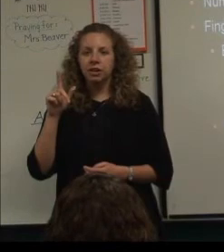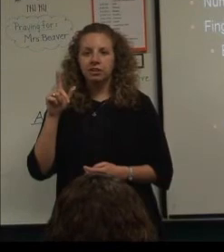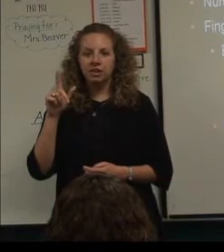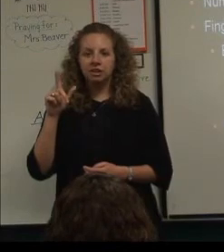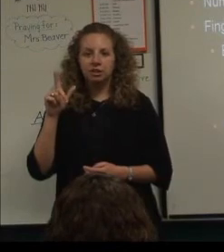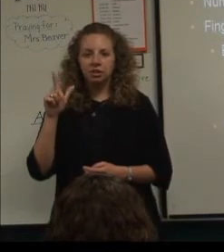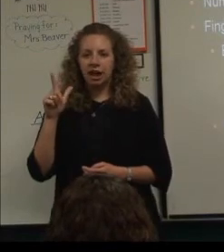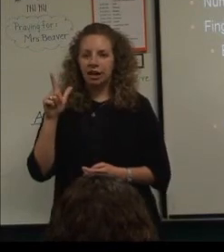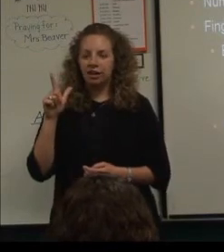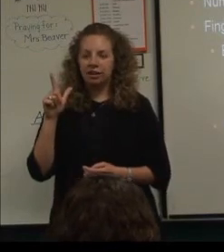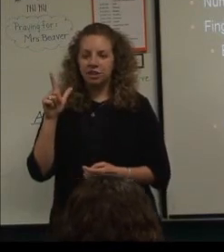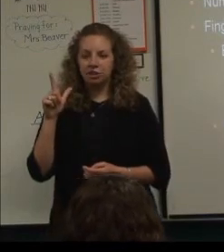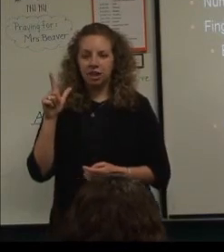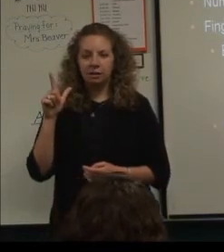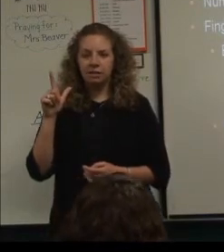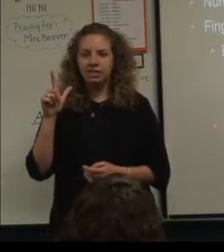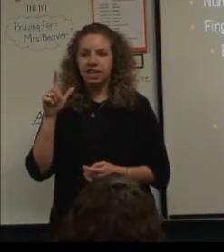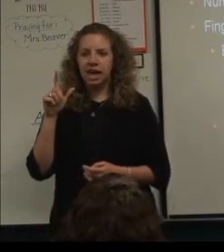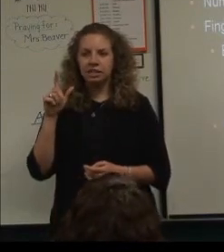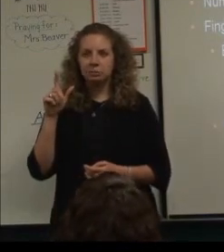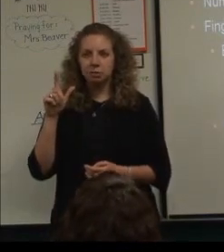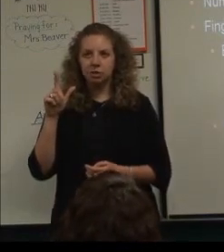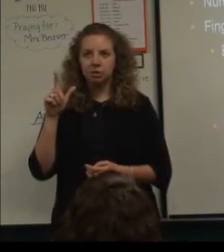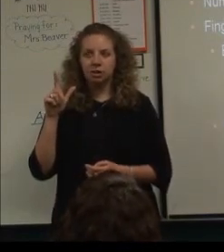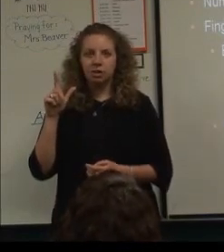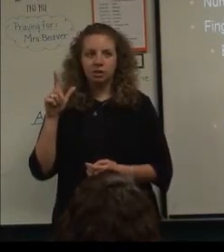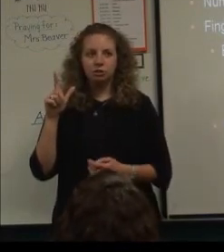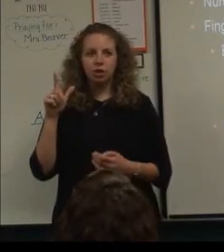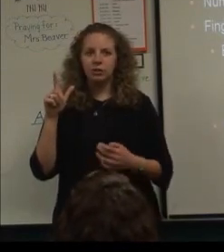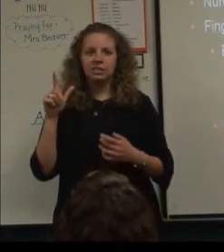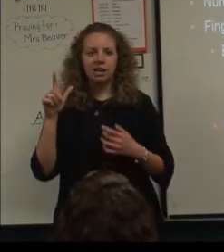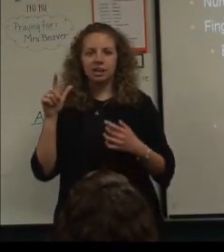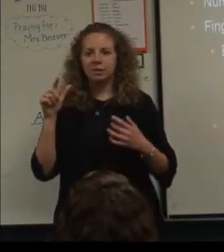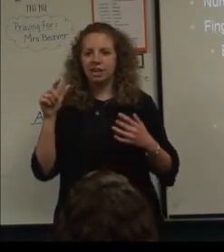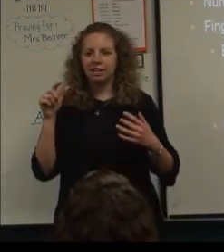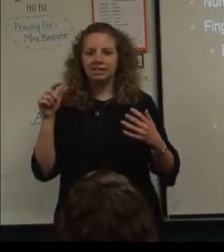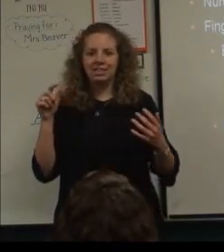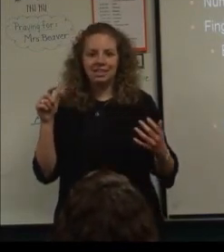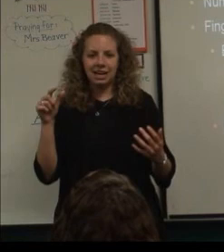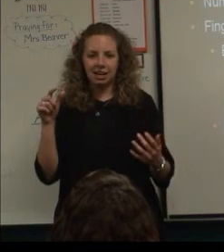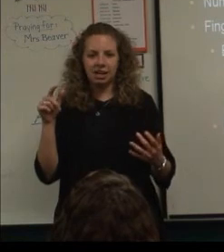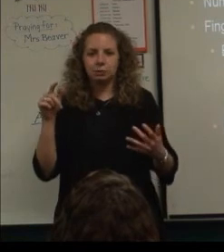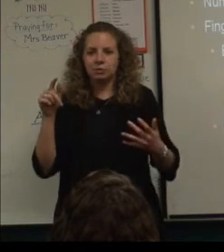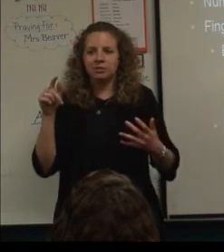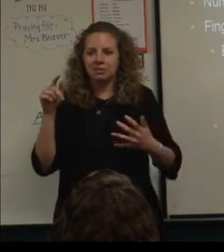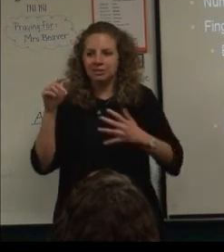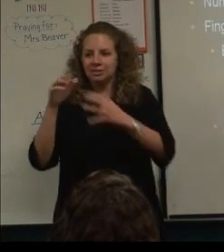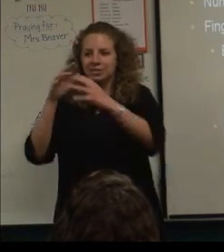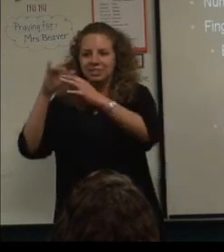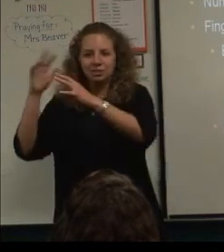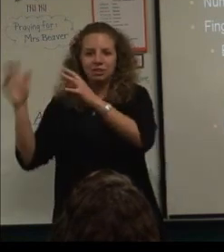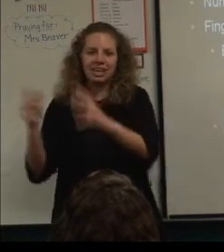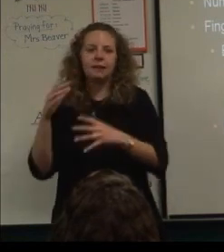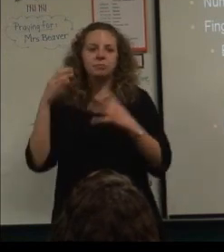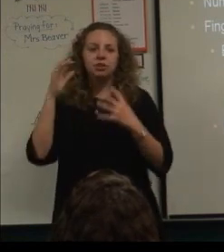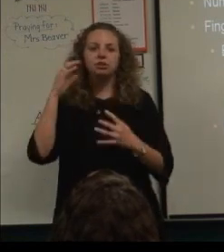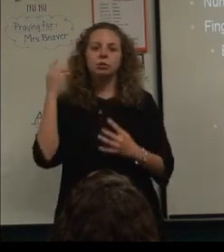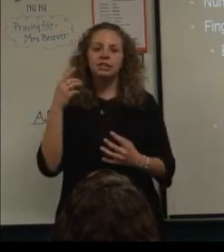and then L, and then you like missed it, you know it's not going to be like a Z there, you know, like, you know what